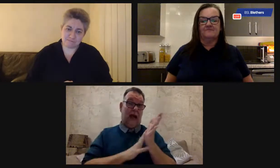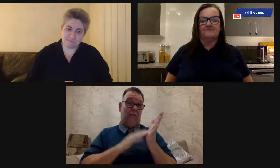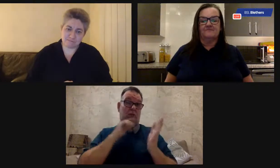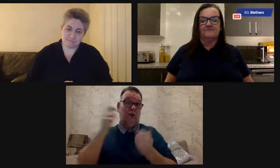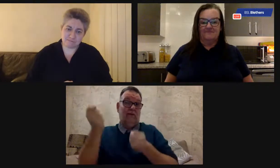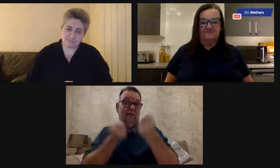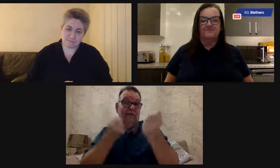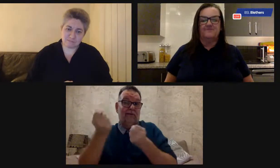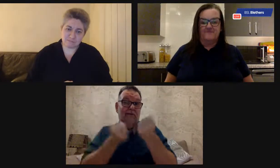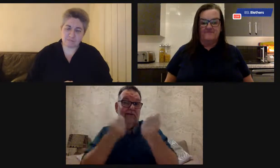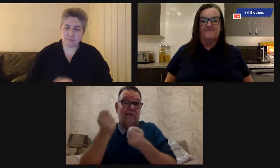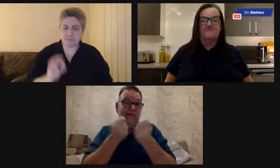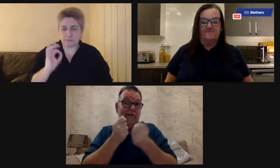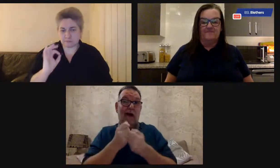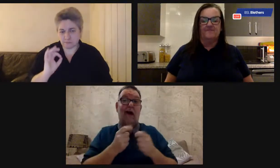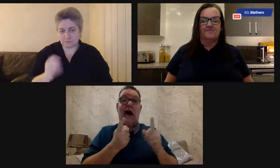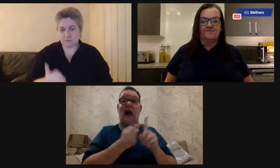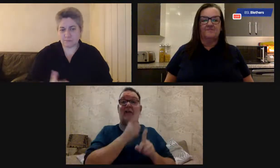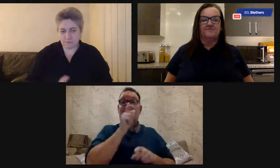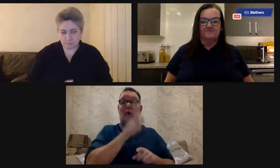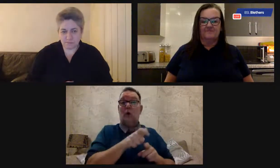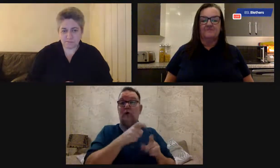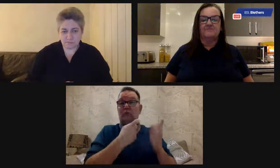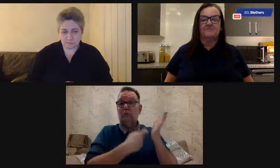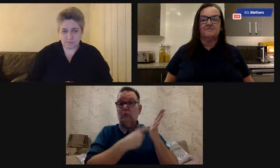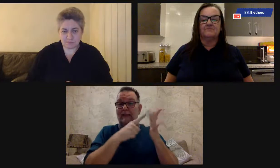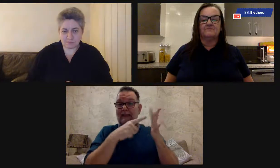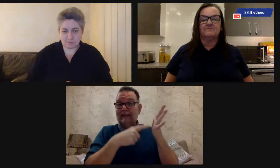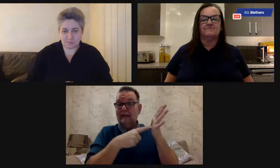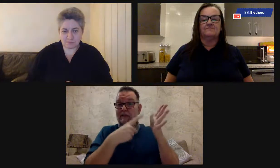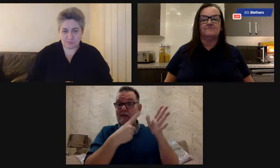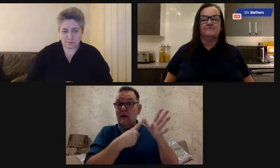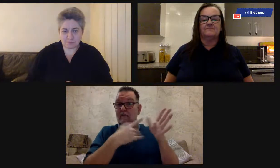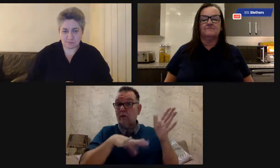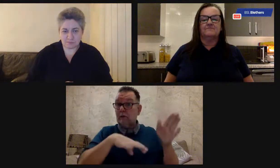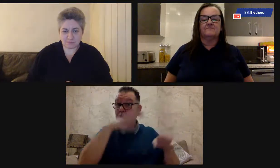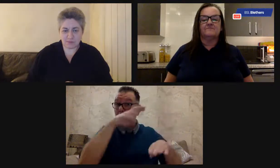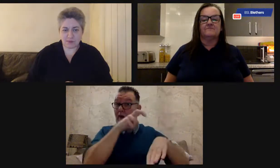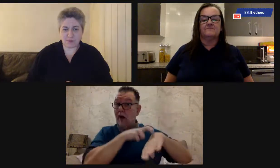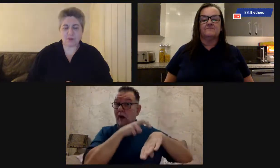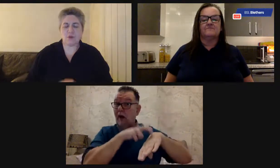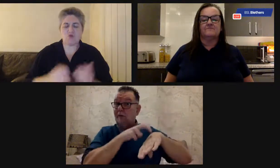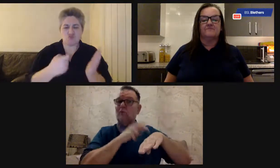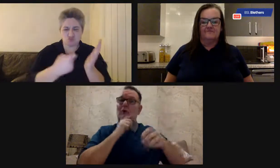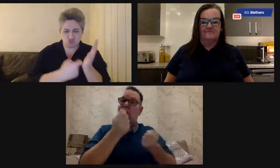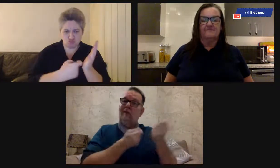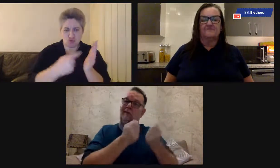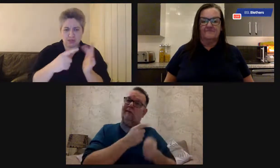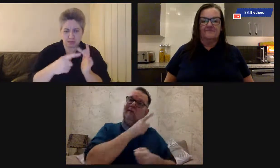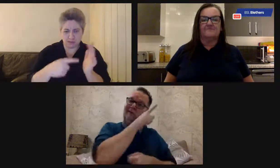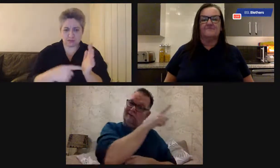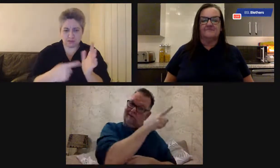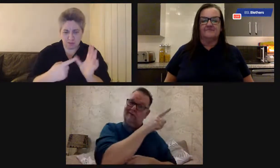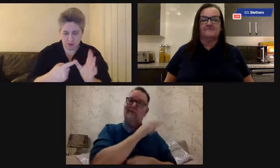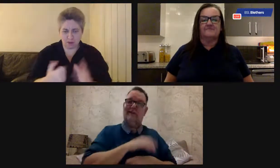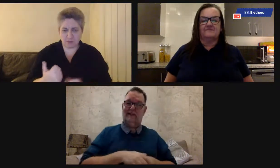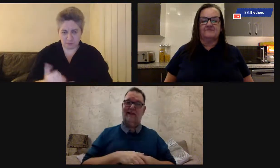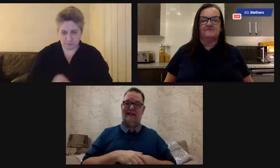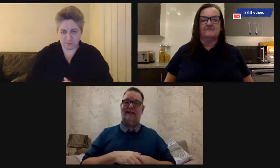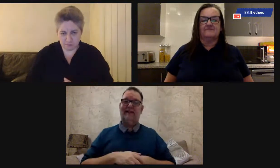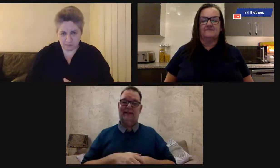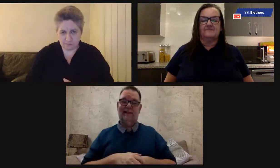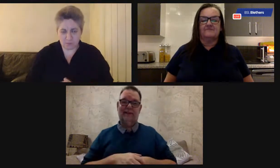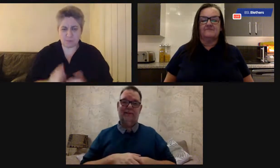nations. Pam, as I said, she's the person responsible for Scotland. Rita